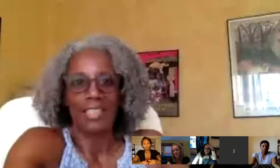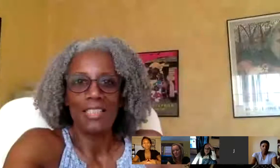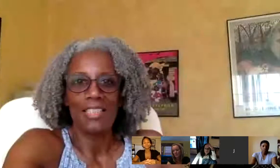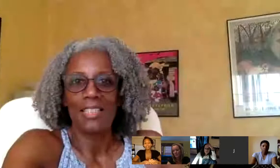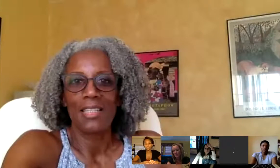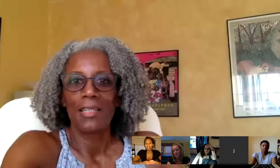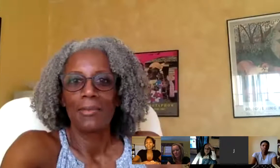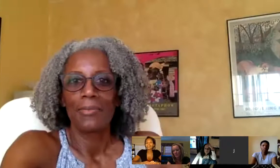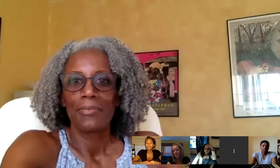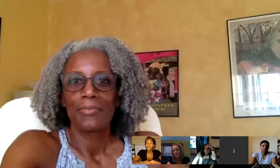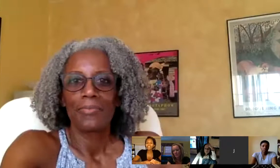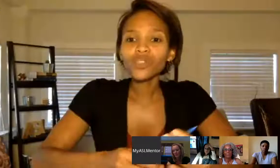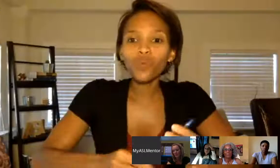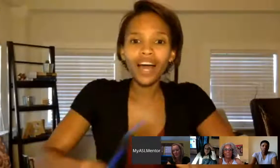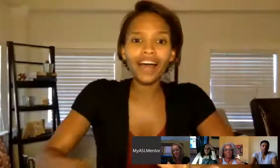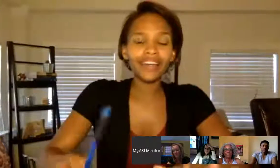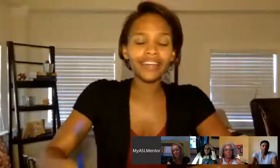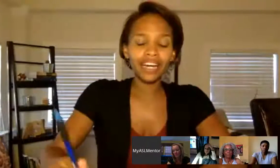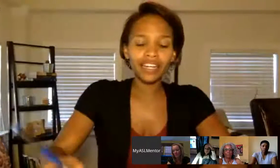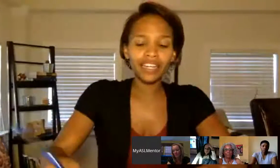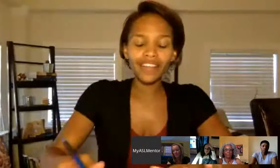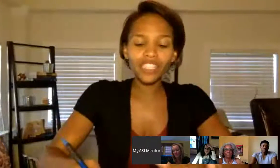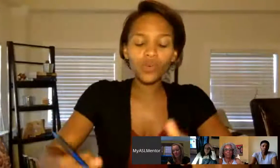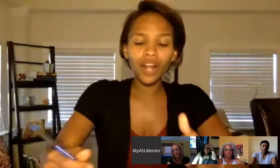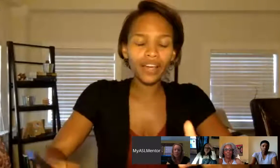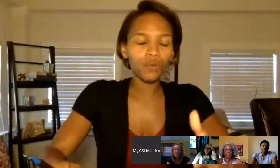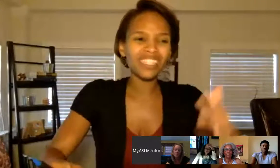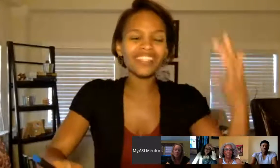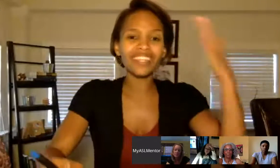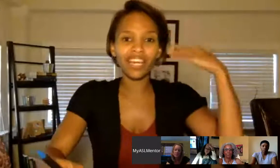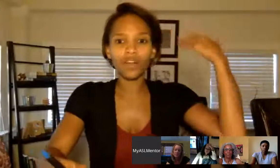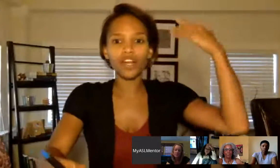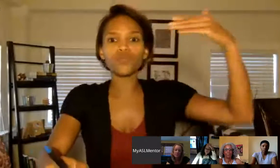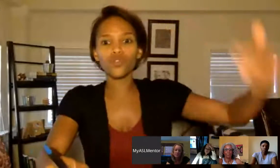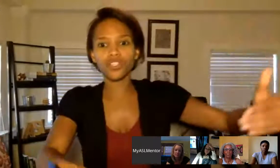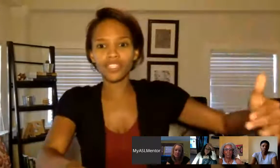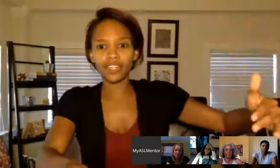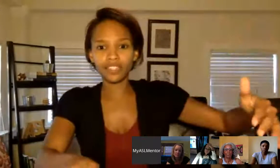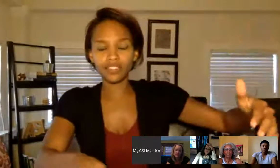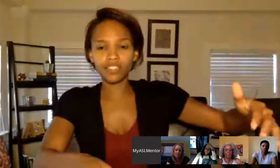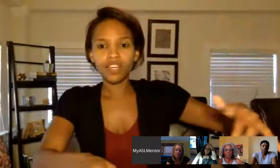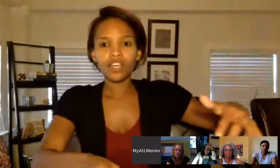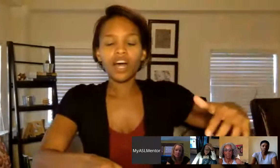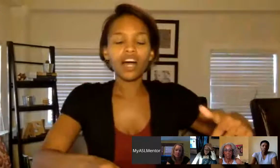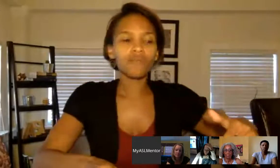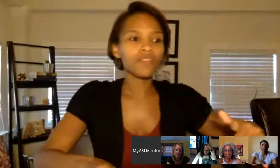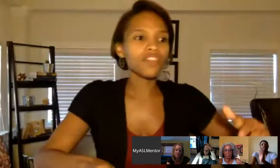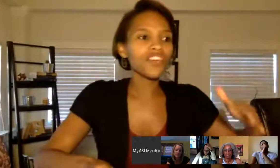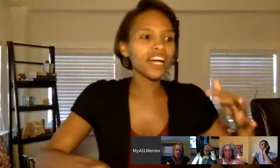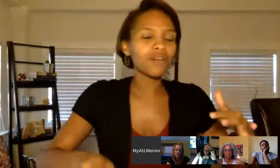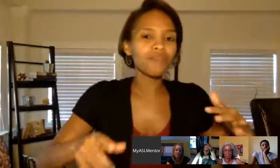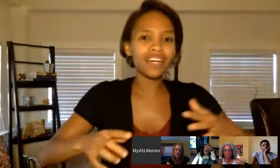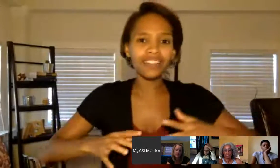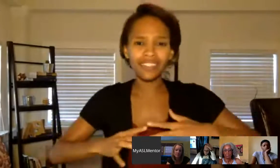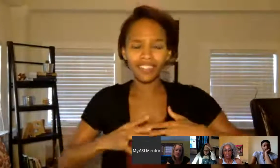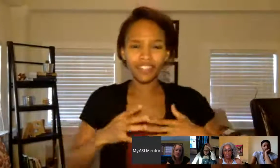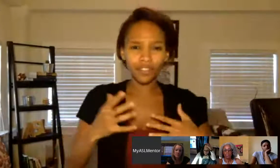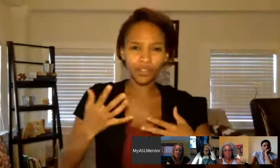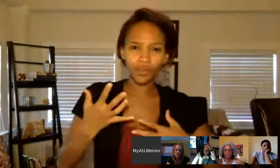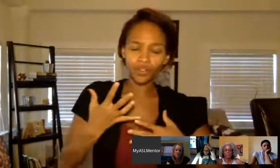cause is. That's what I was thinking when I wrote this sentence.